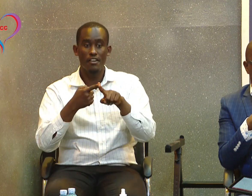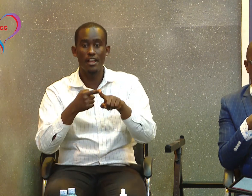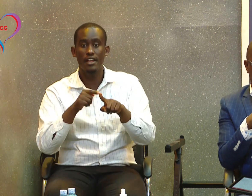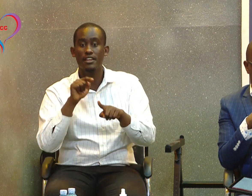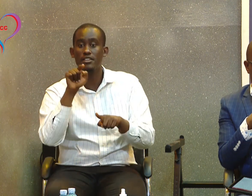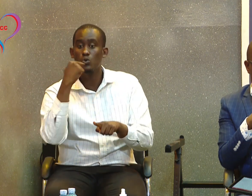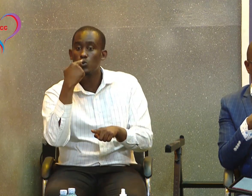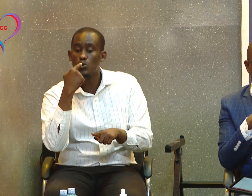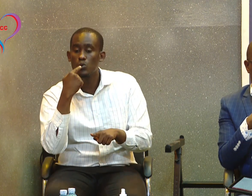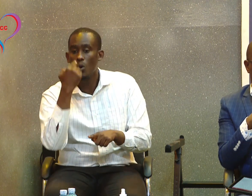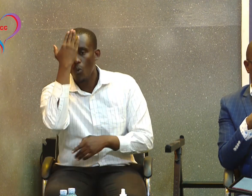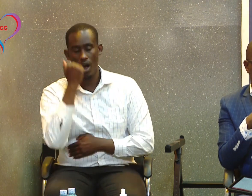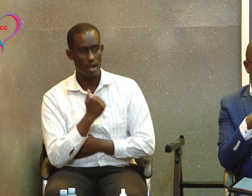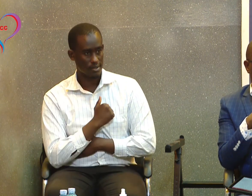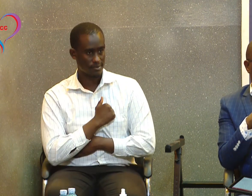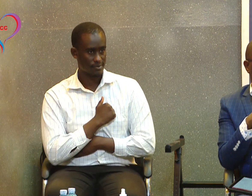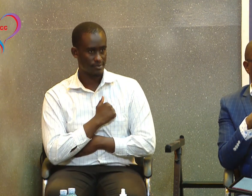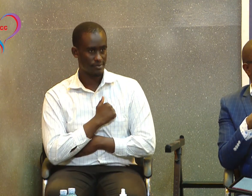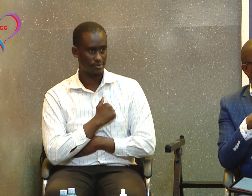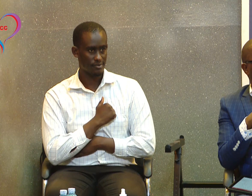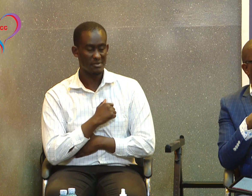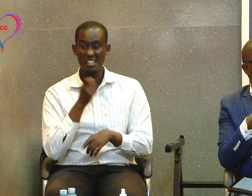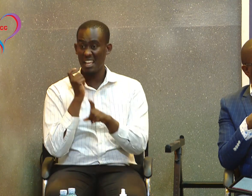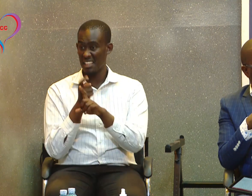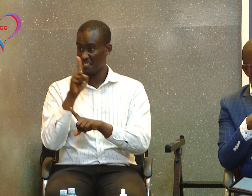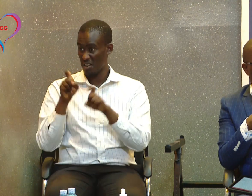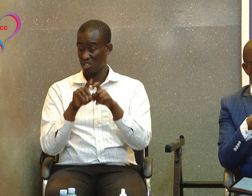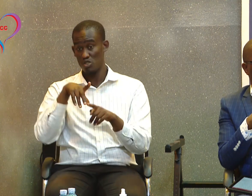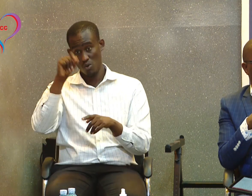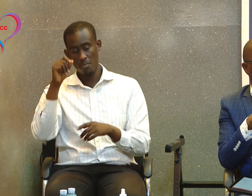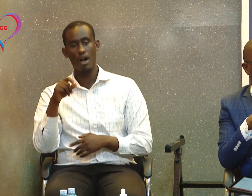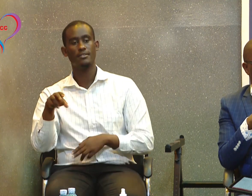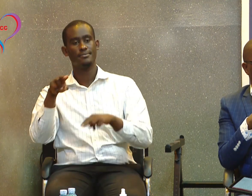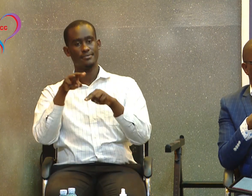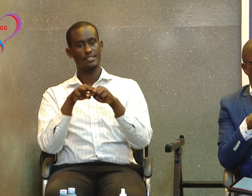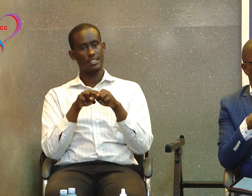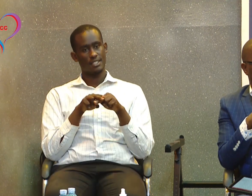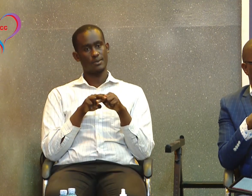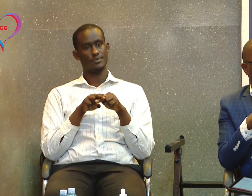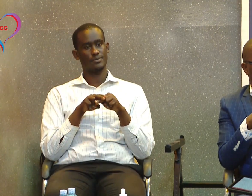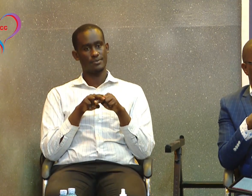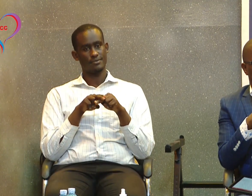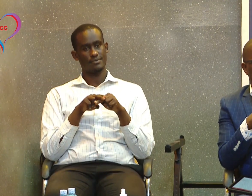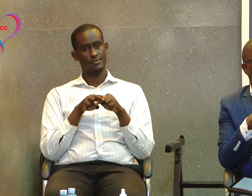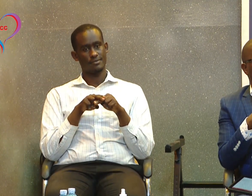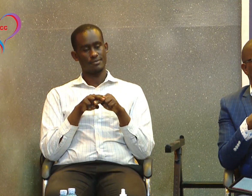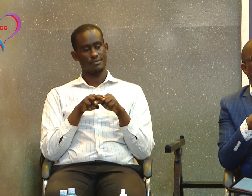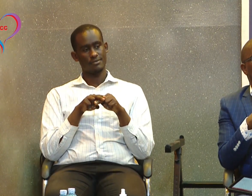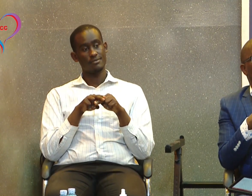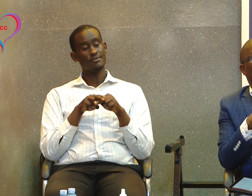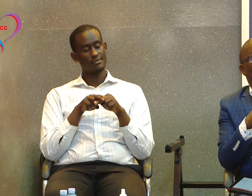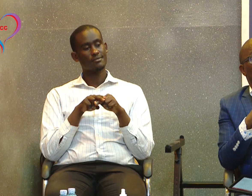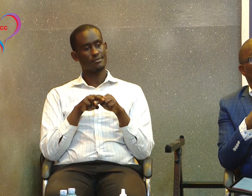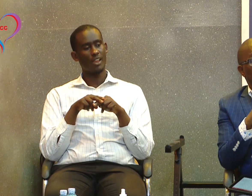There are tough questions. Ebibuzo ebimu bye babisibu. You need to go back and sit down. Nga tulina okuddayo tutuule wansi. And you go back and